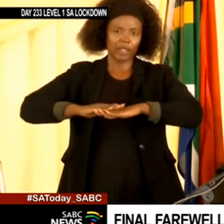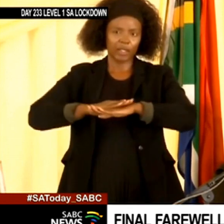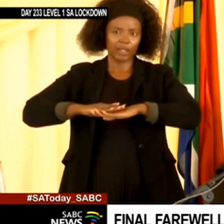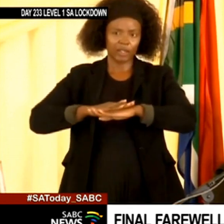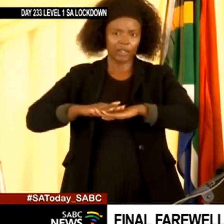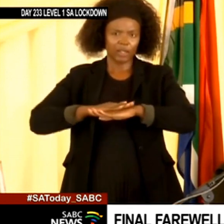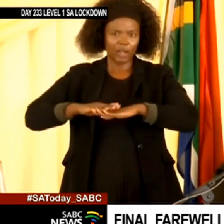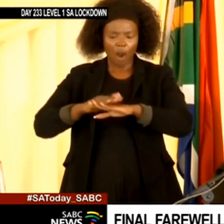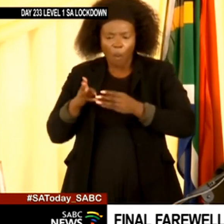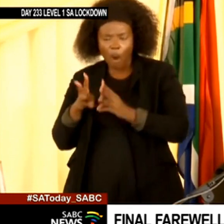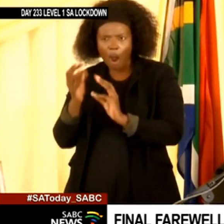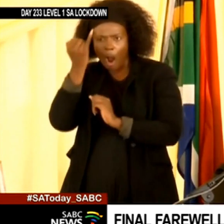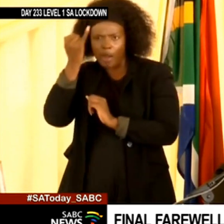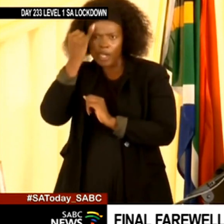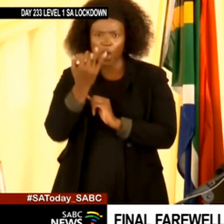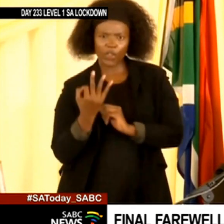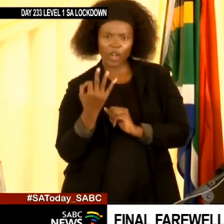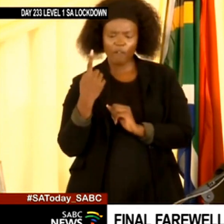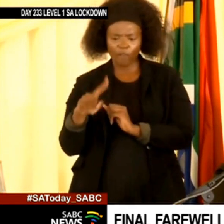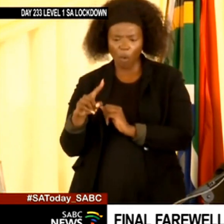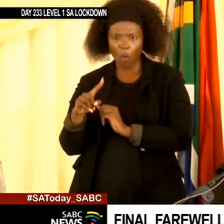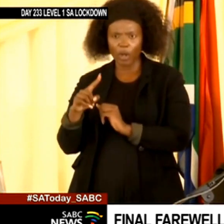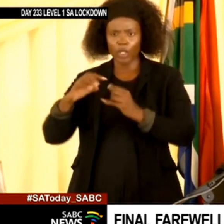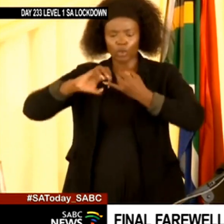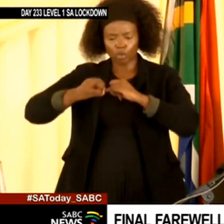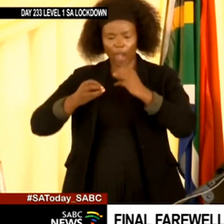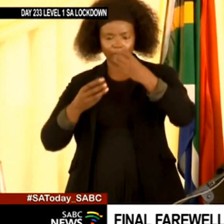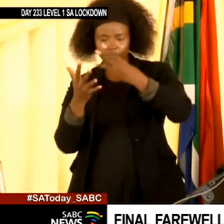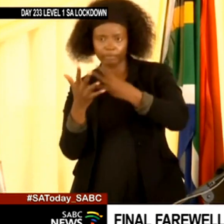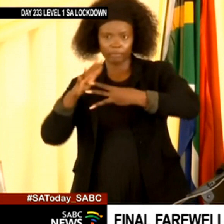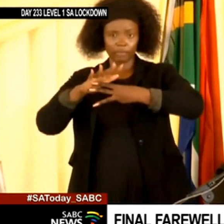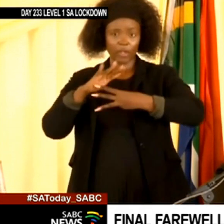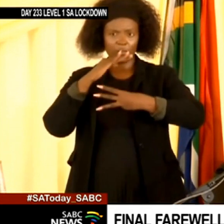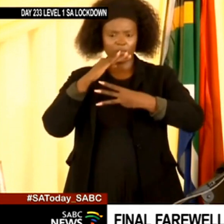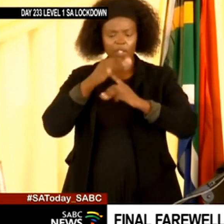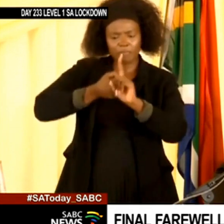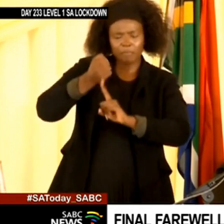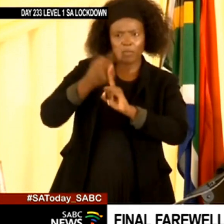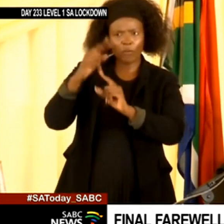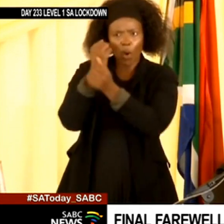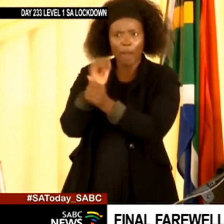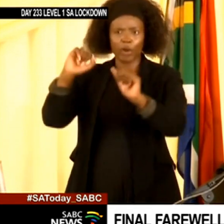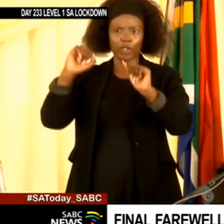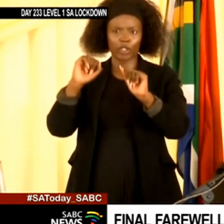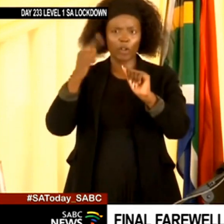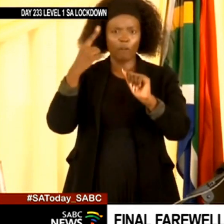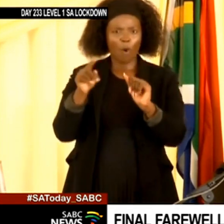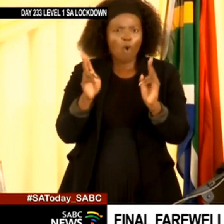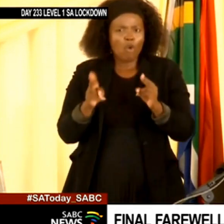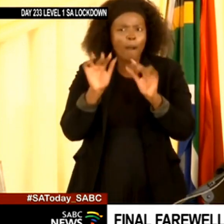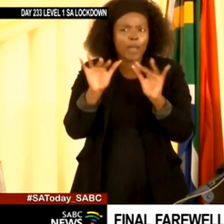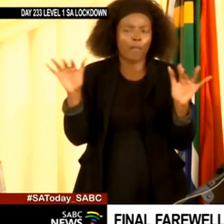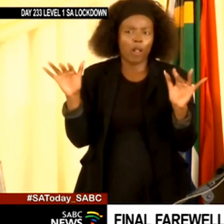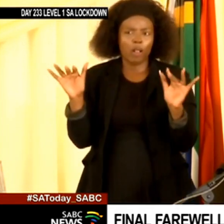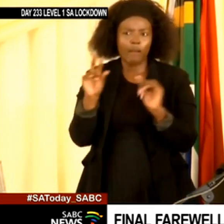his ideological outlook to strike a balance between the struggle for liberation of the ordinary